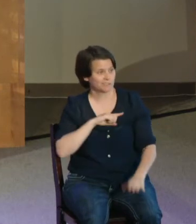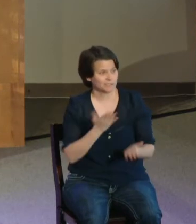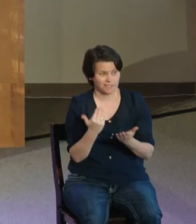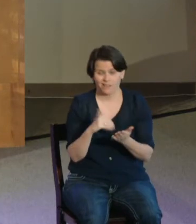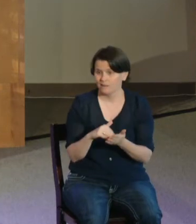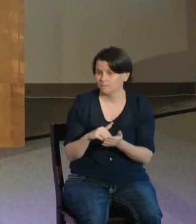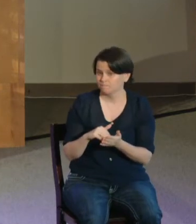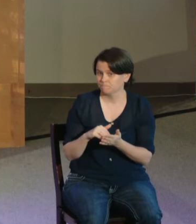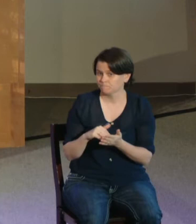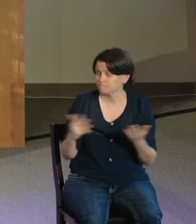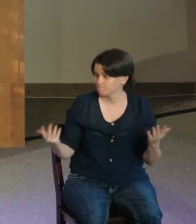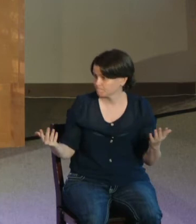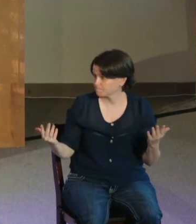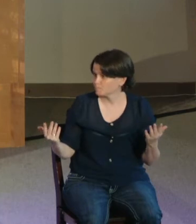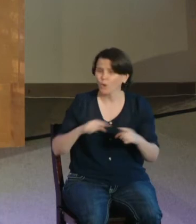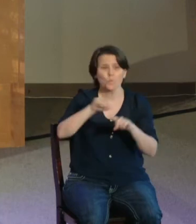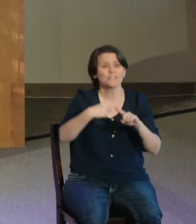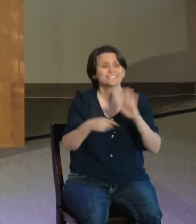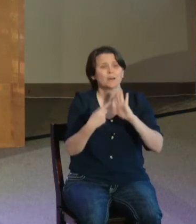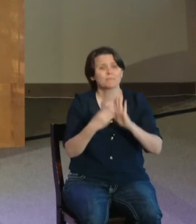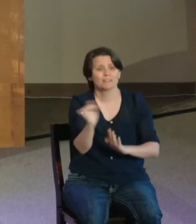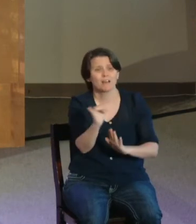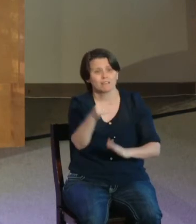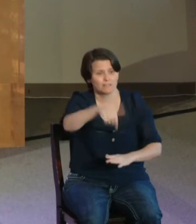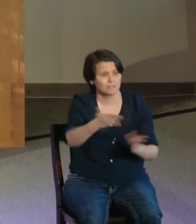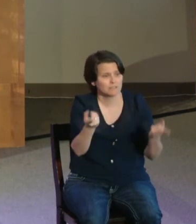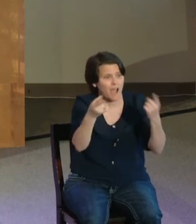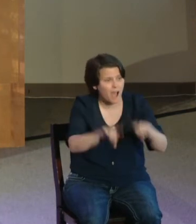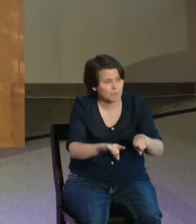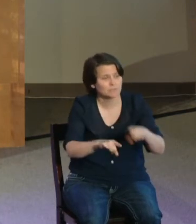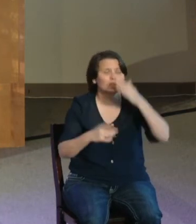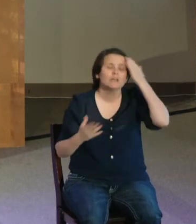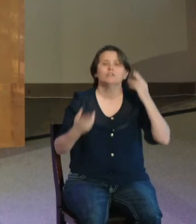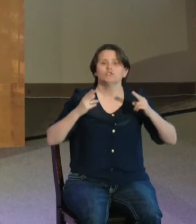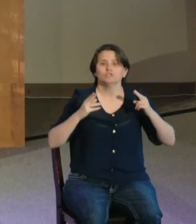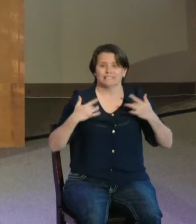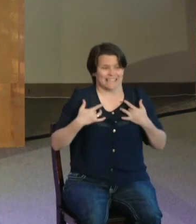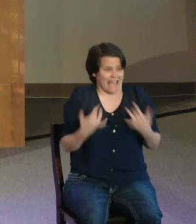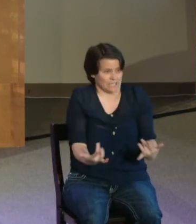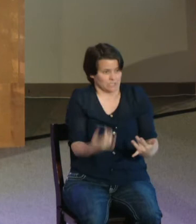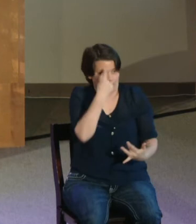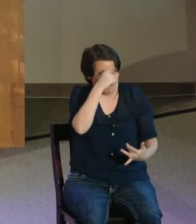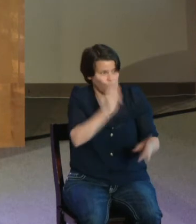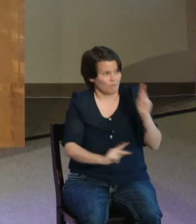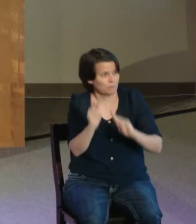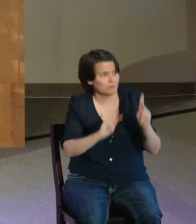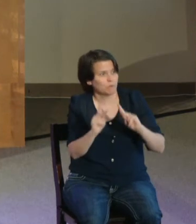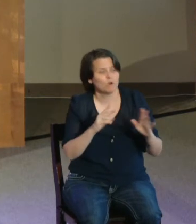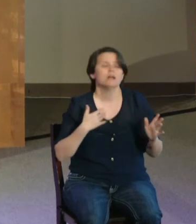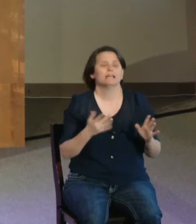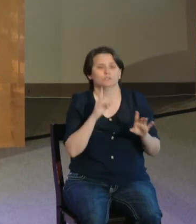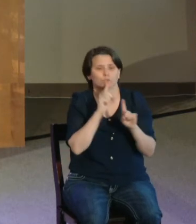You see, when an issue as big as this happens in a community such as ours, its human tendency is to shy away